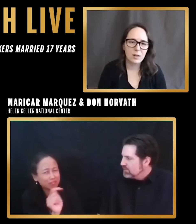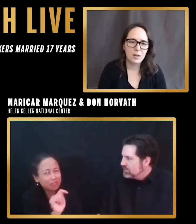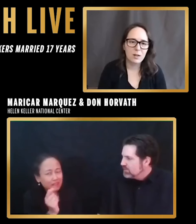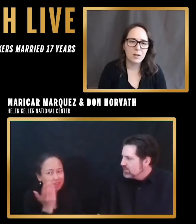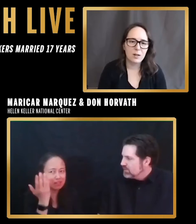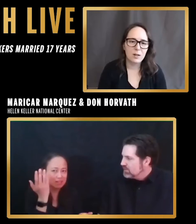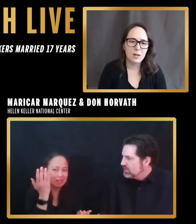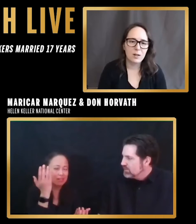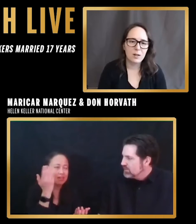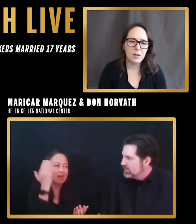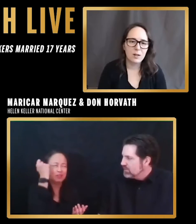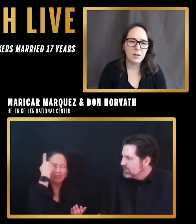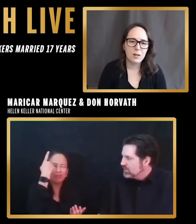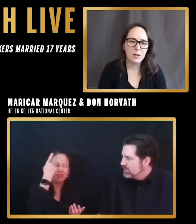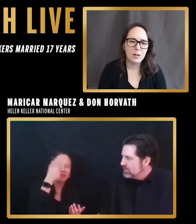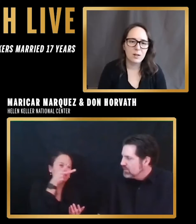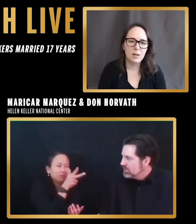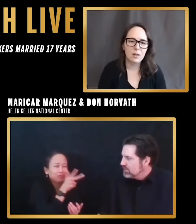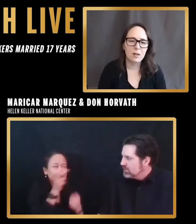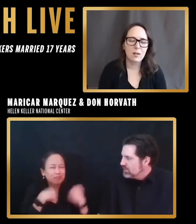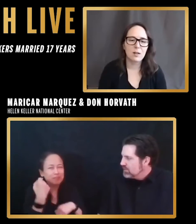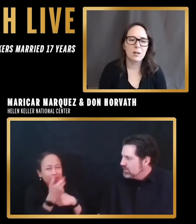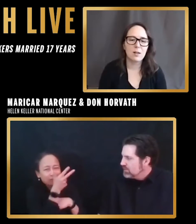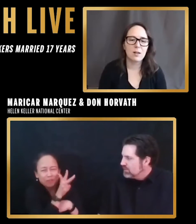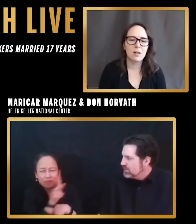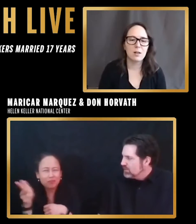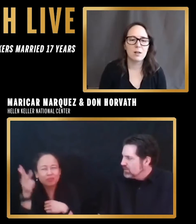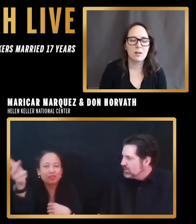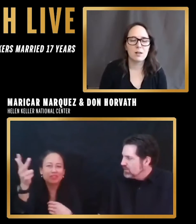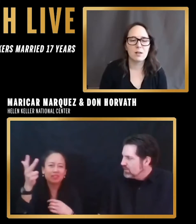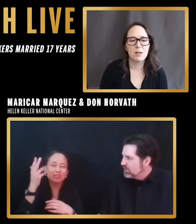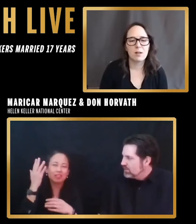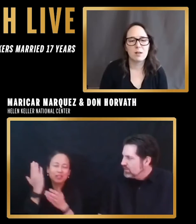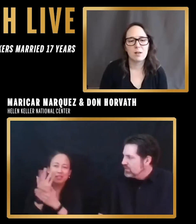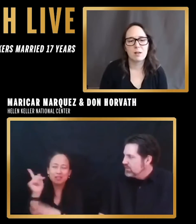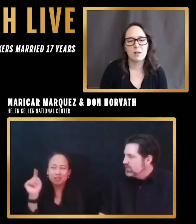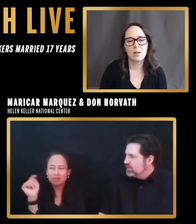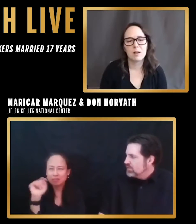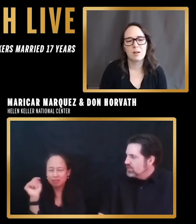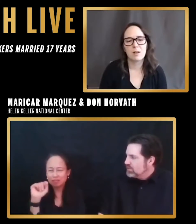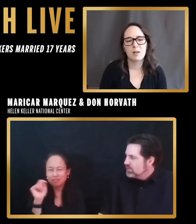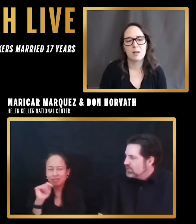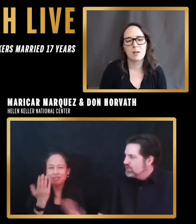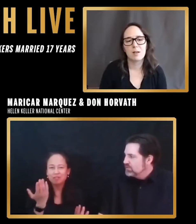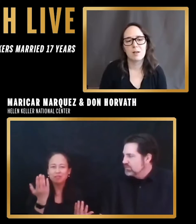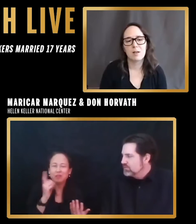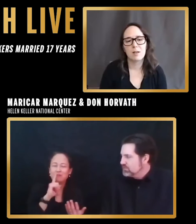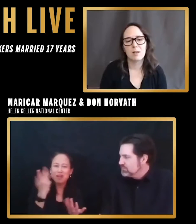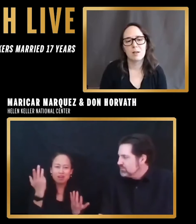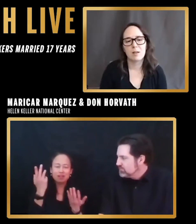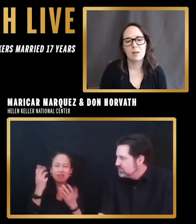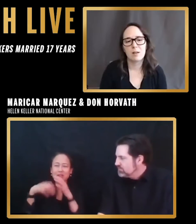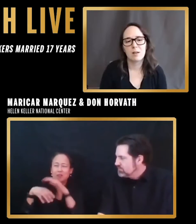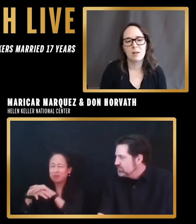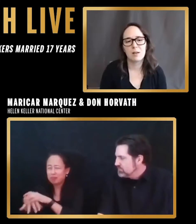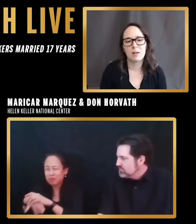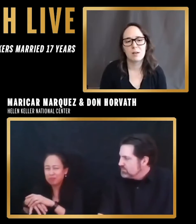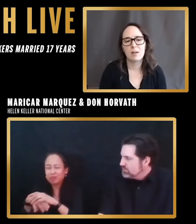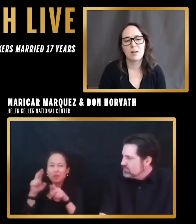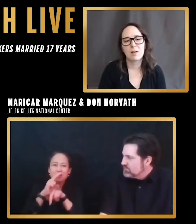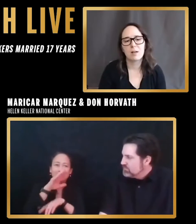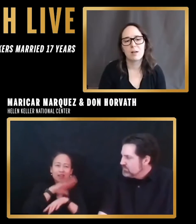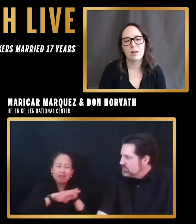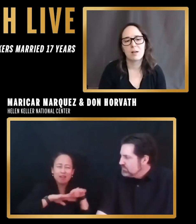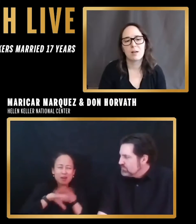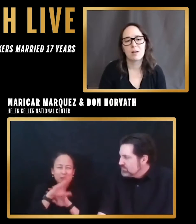And I remember he kind of popped up a little bit, and then he was able to reach back to me. I told him I had to go to the bathroom. So we actually